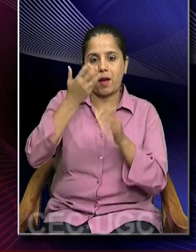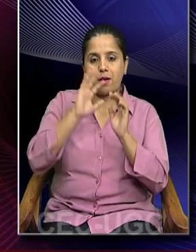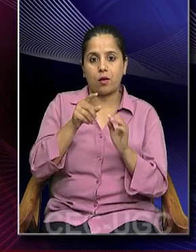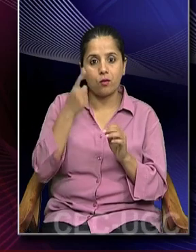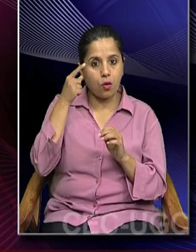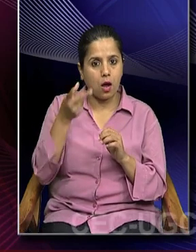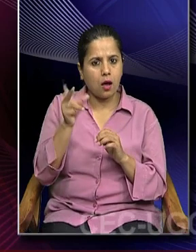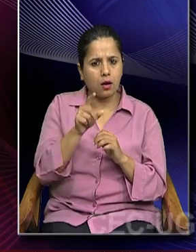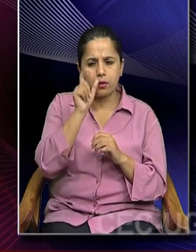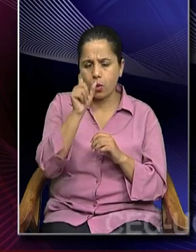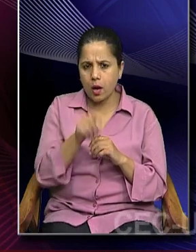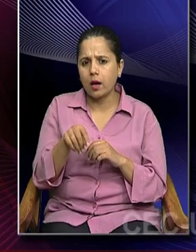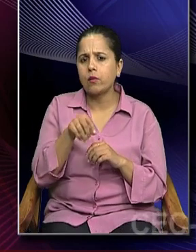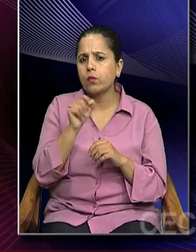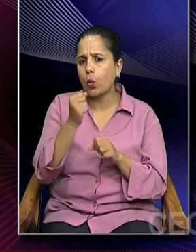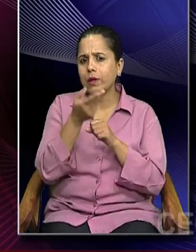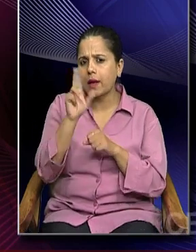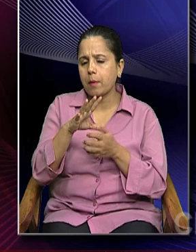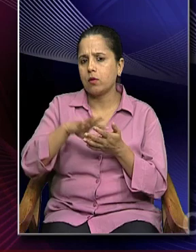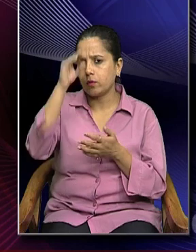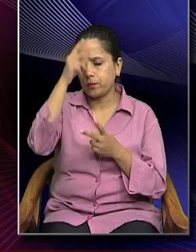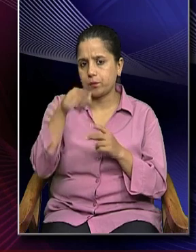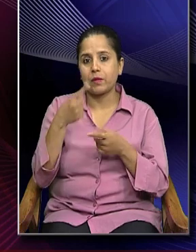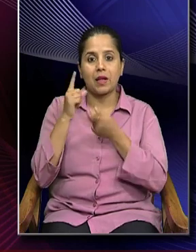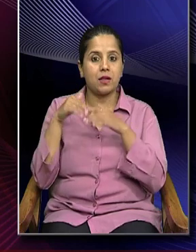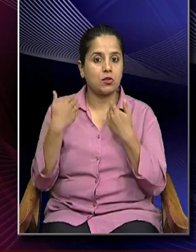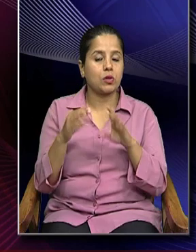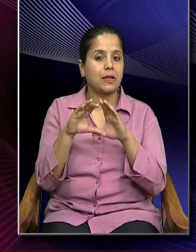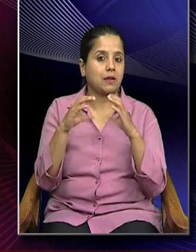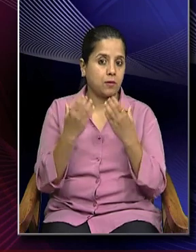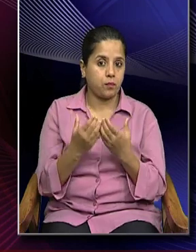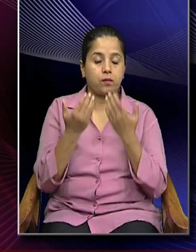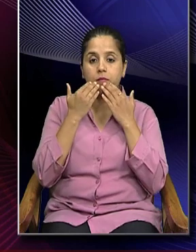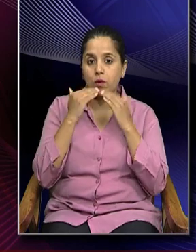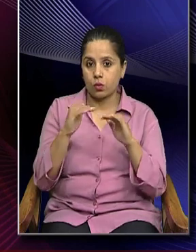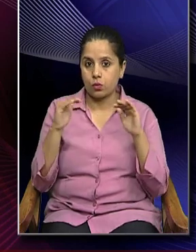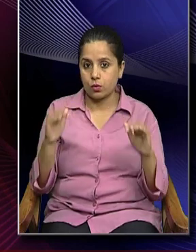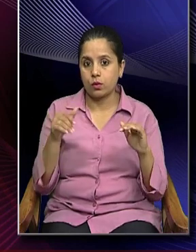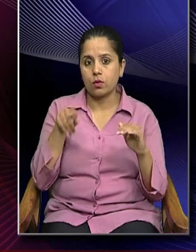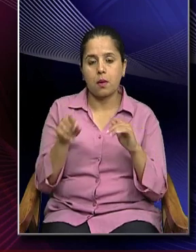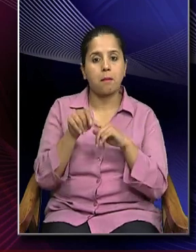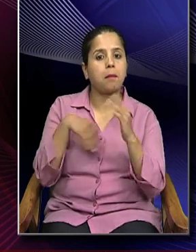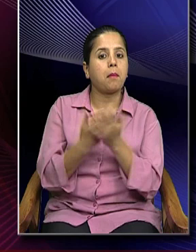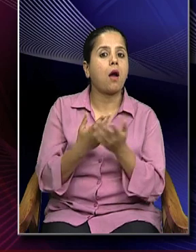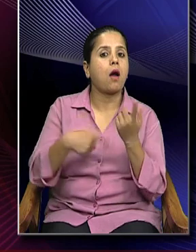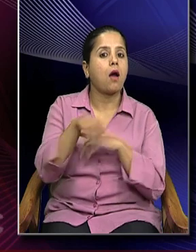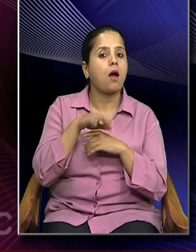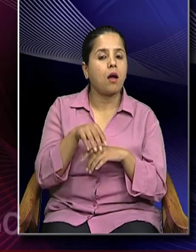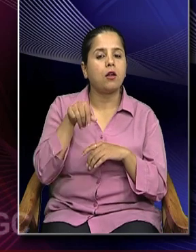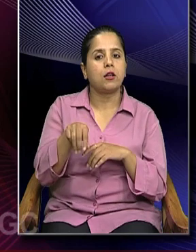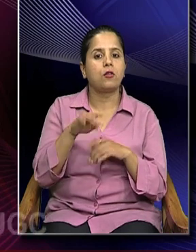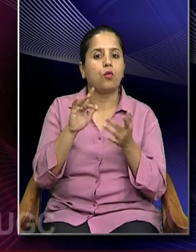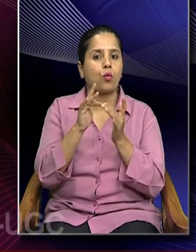the vocabulary learning. In the history class, the students participate in a